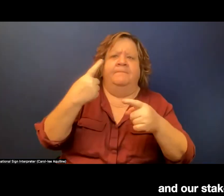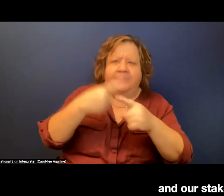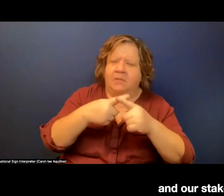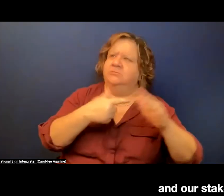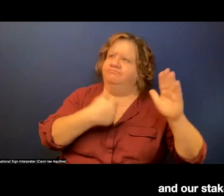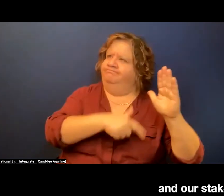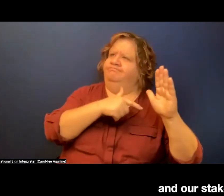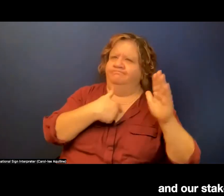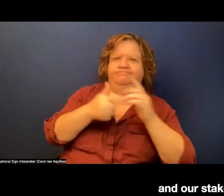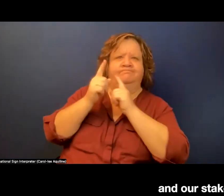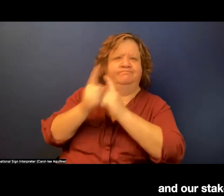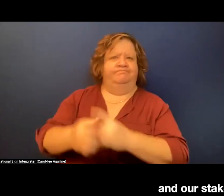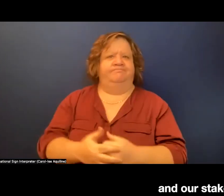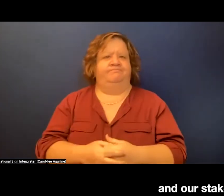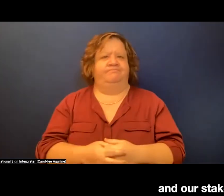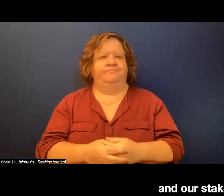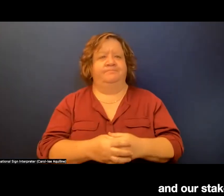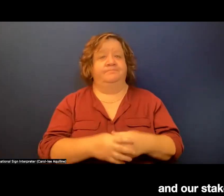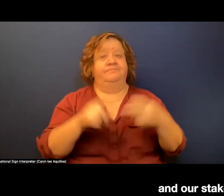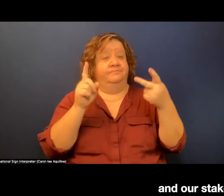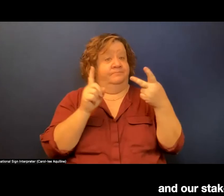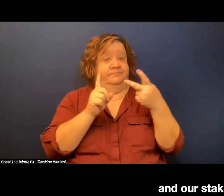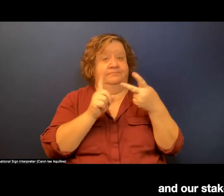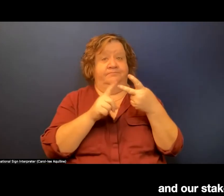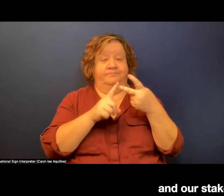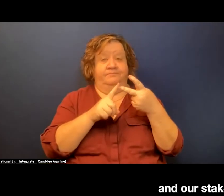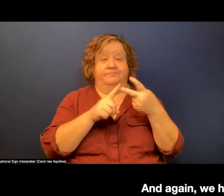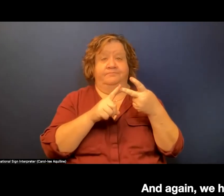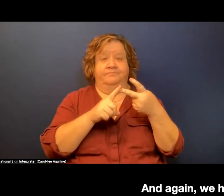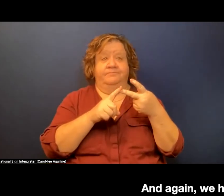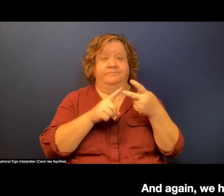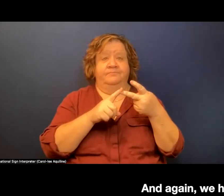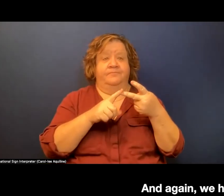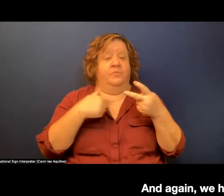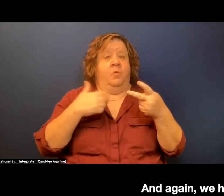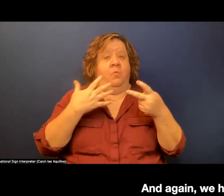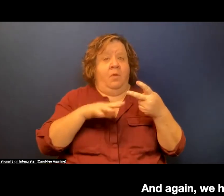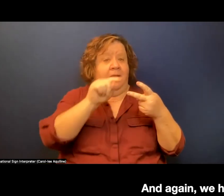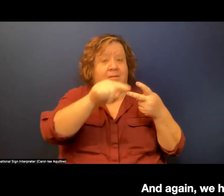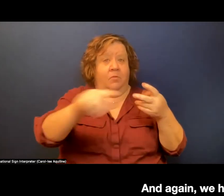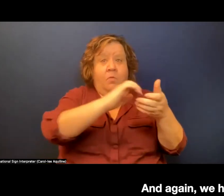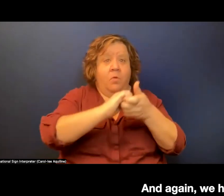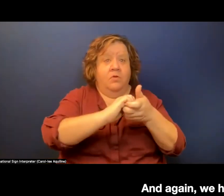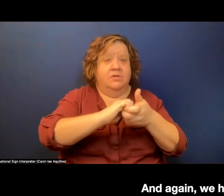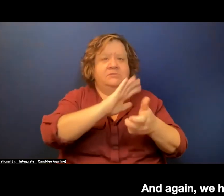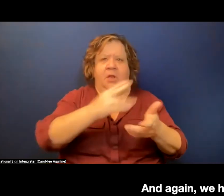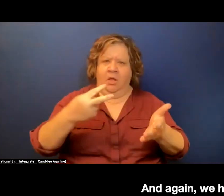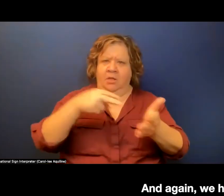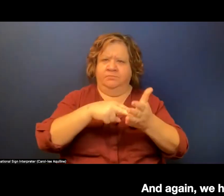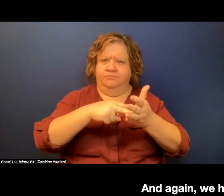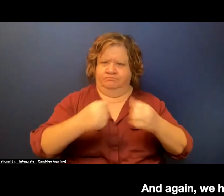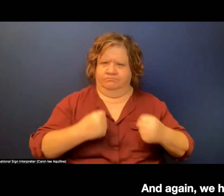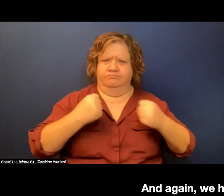disabilities and our stakeholders to amplify our voices for strategic influence. And again, we